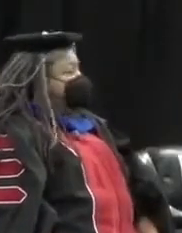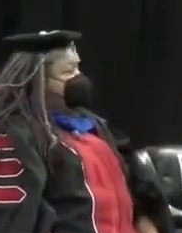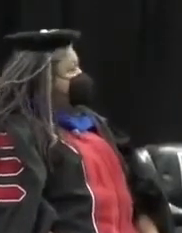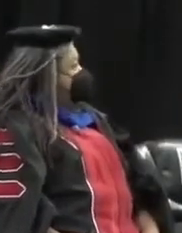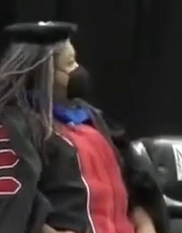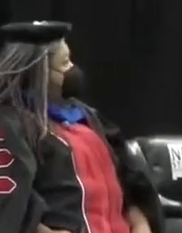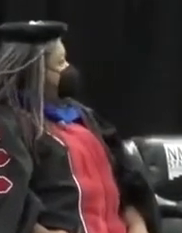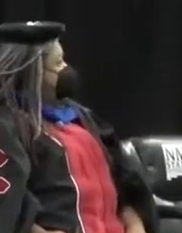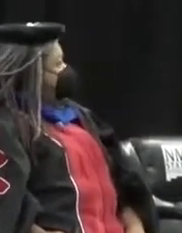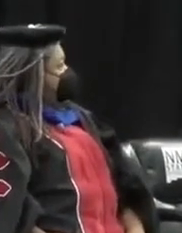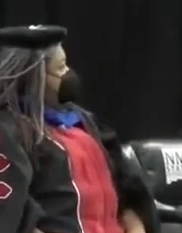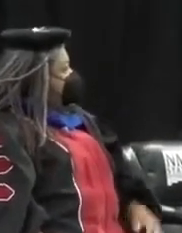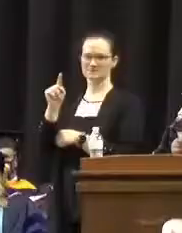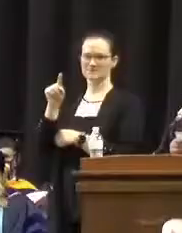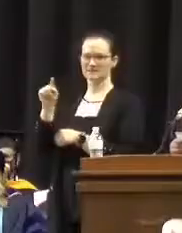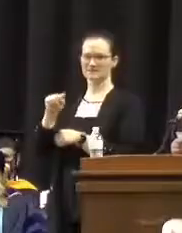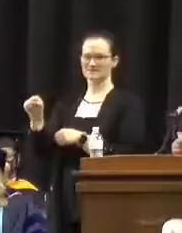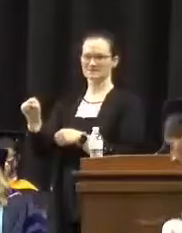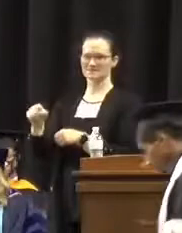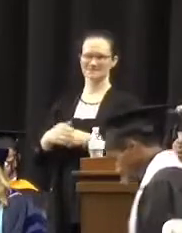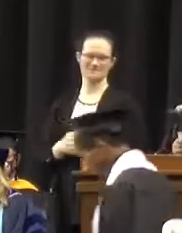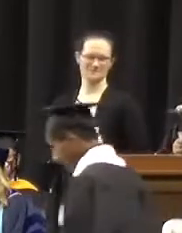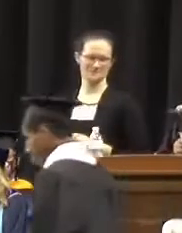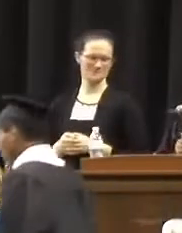Adrián Ángel Martínez.